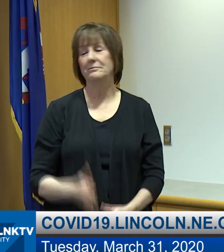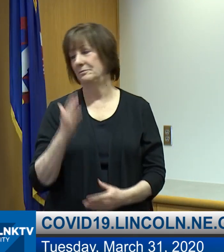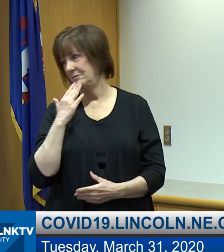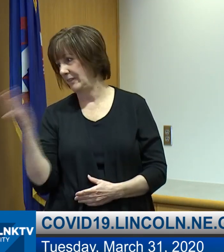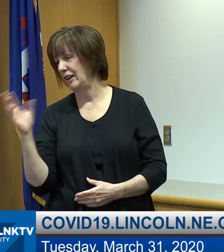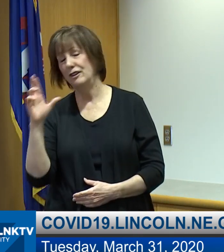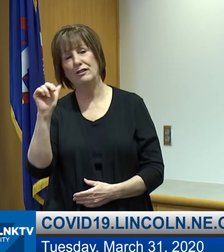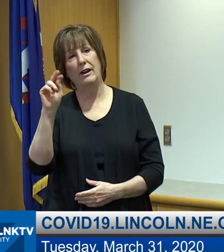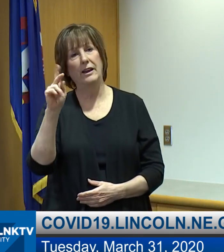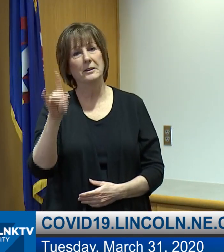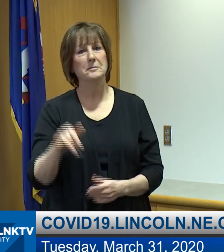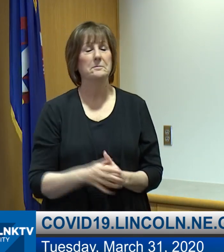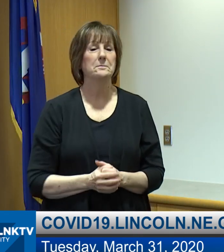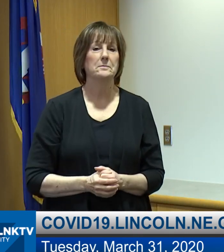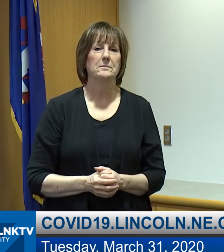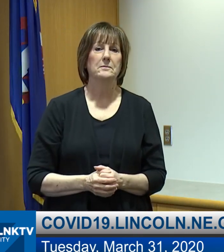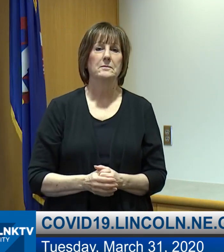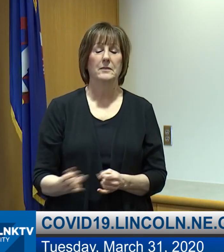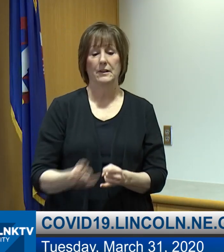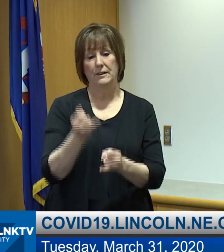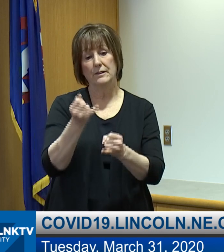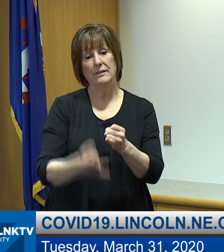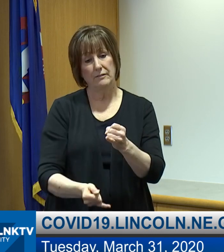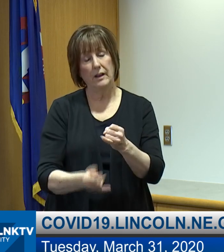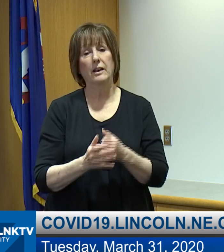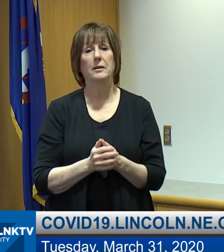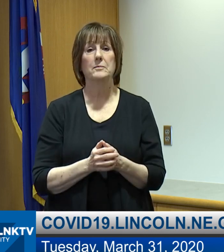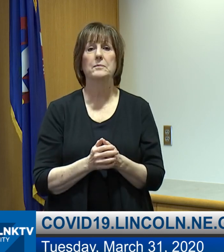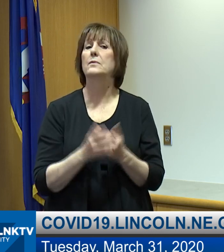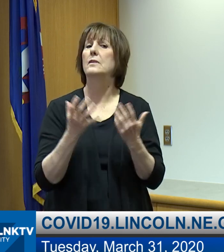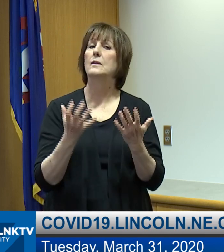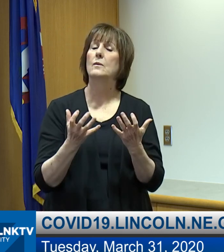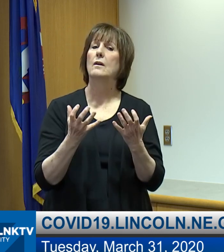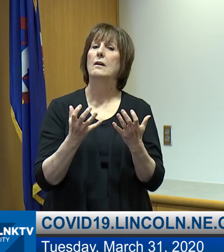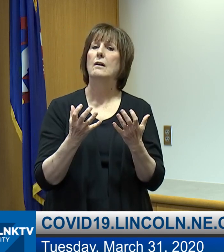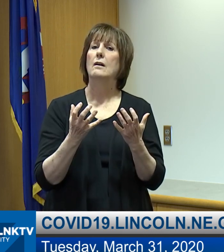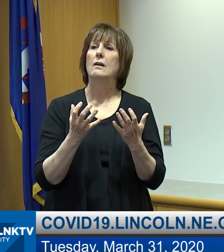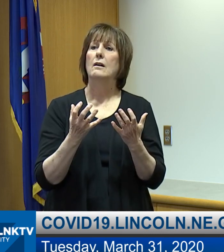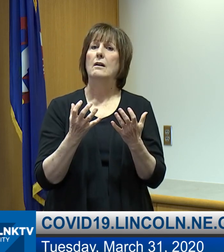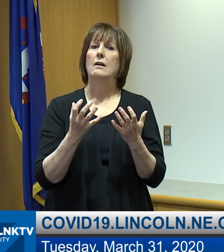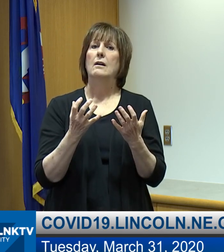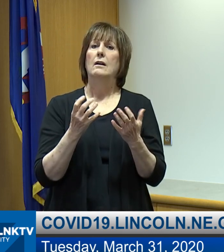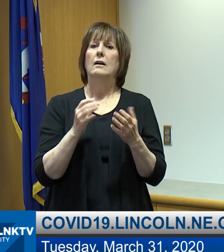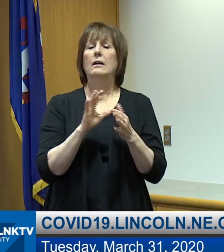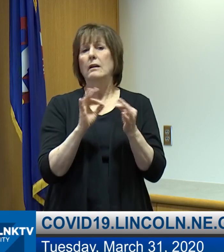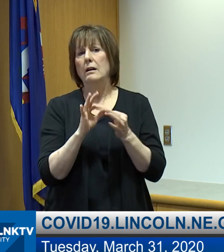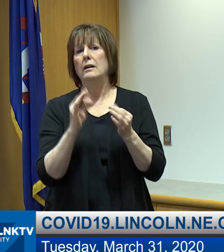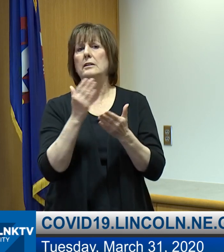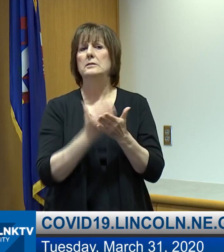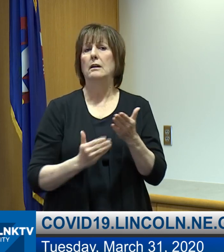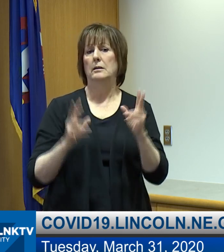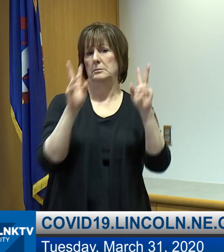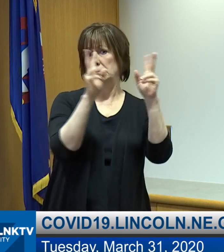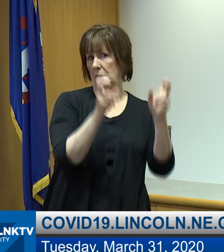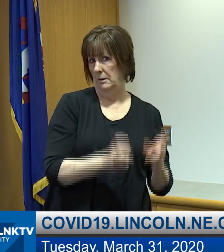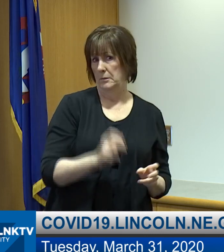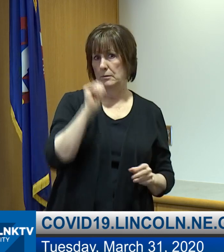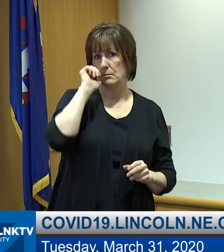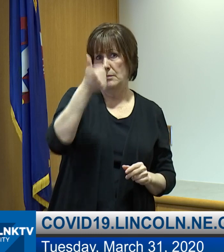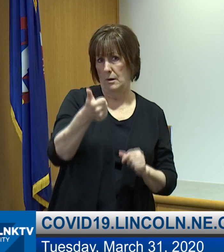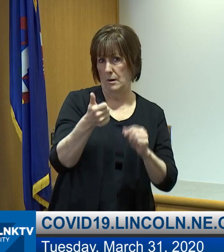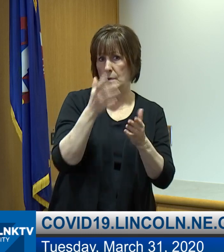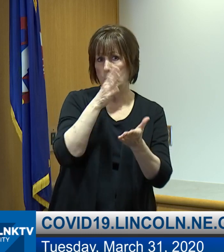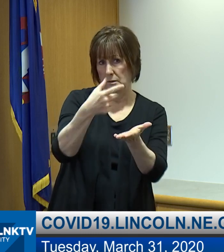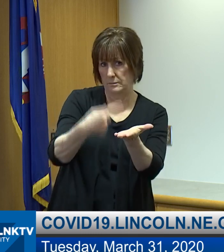Thank you, Randy. Finally, I just want to preview some of the topics we'll be discussing tomorrow in our briefing.